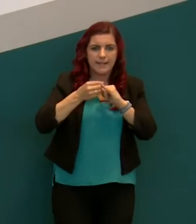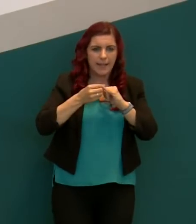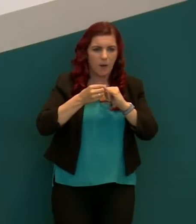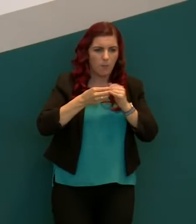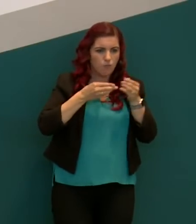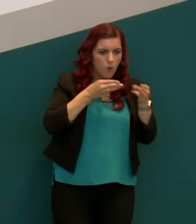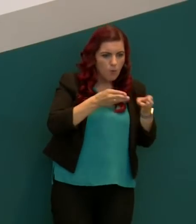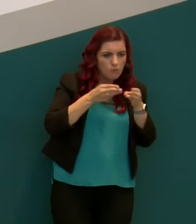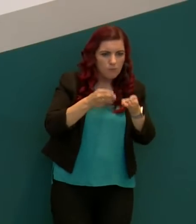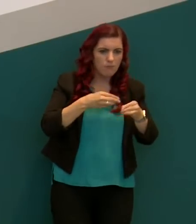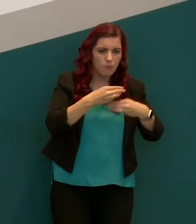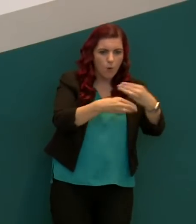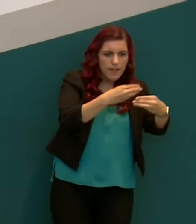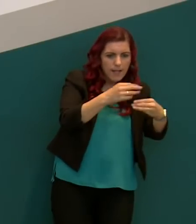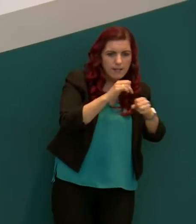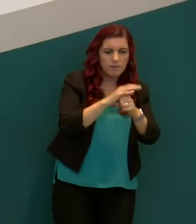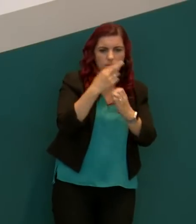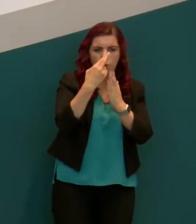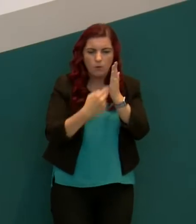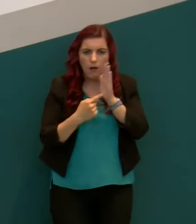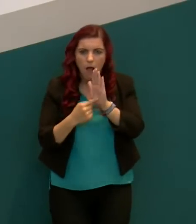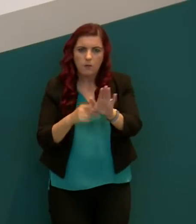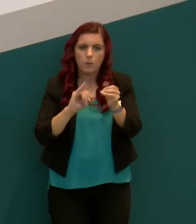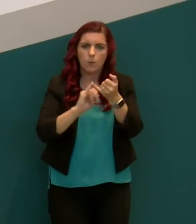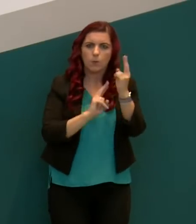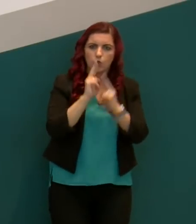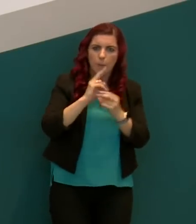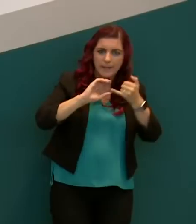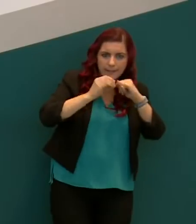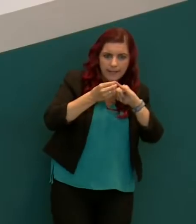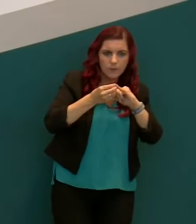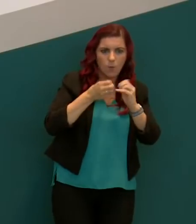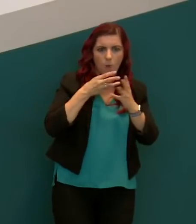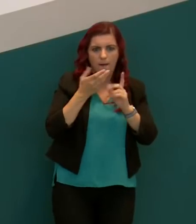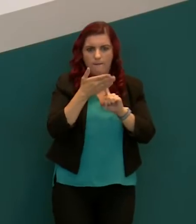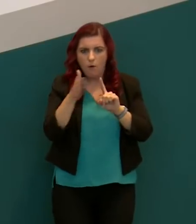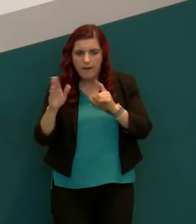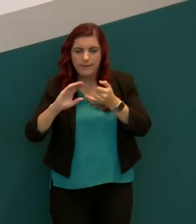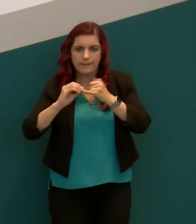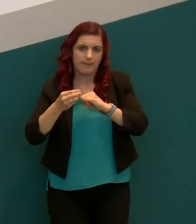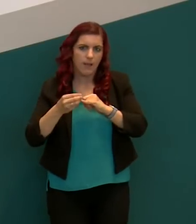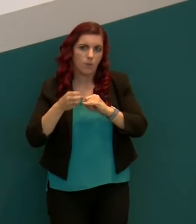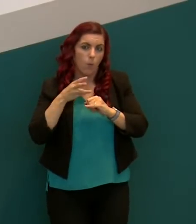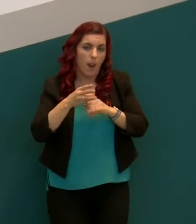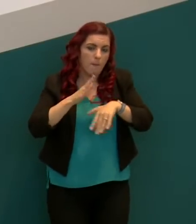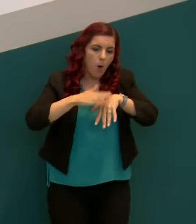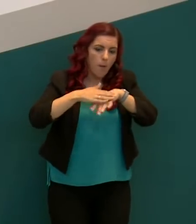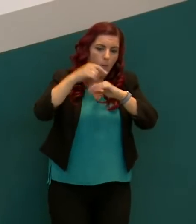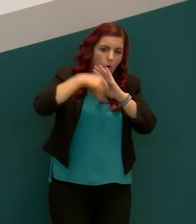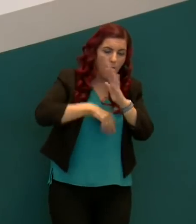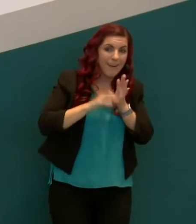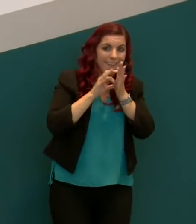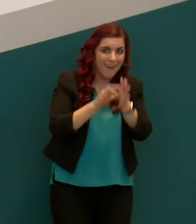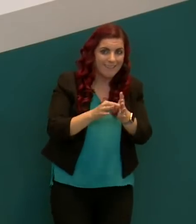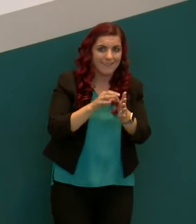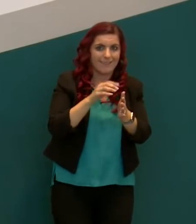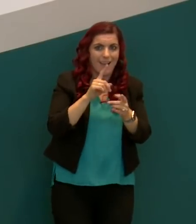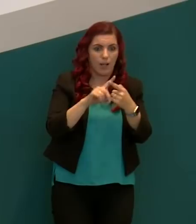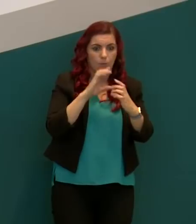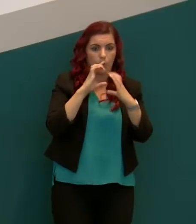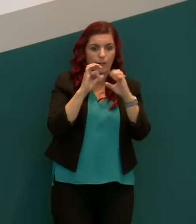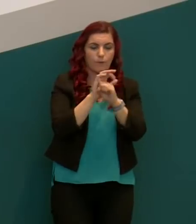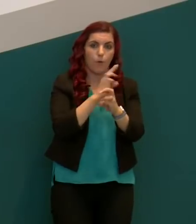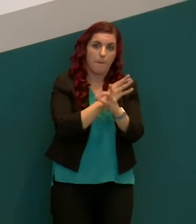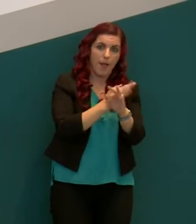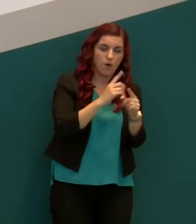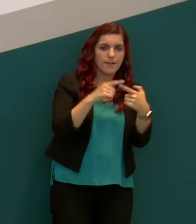pathways, protocols for testing, who should be tested, when a test can be avoided, and the development of specific guidance and communications for parents